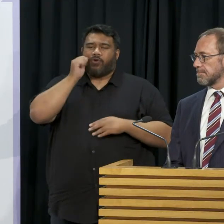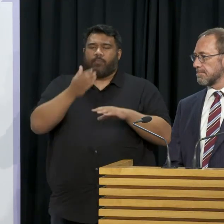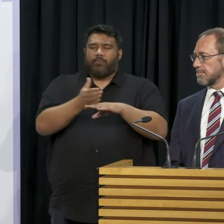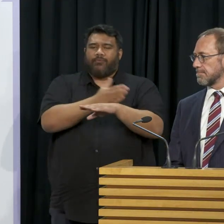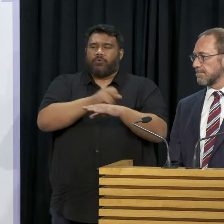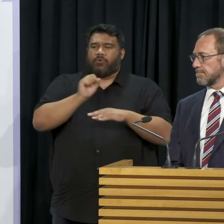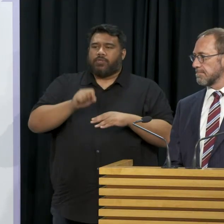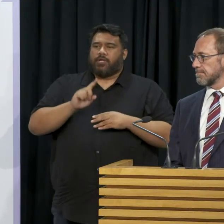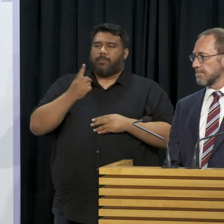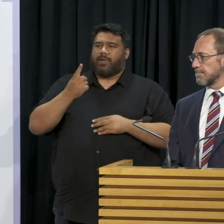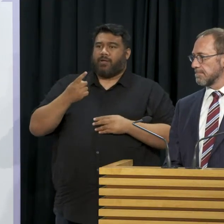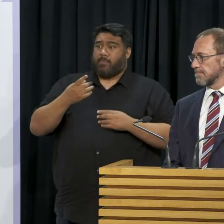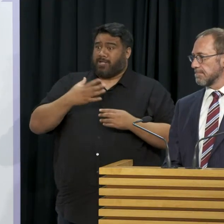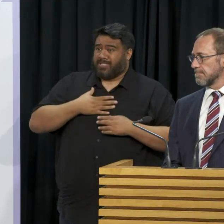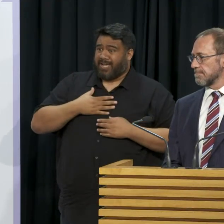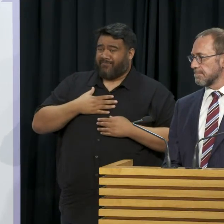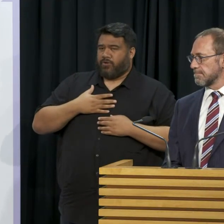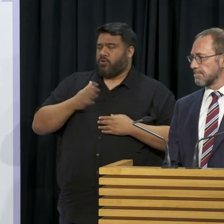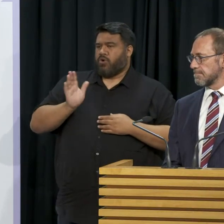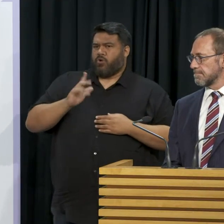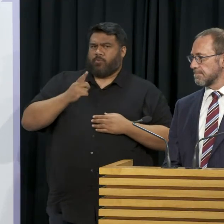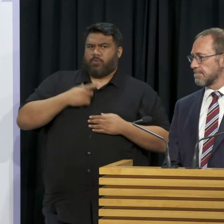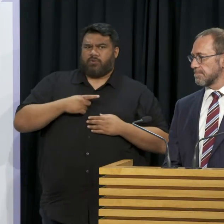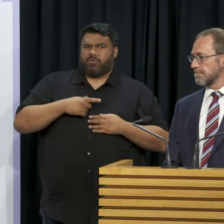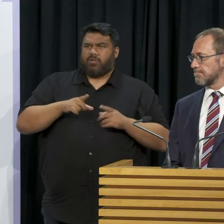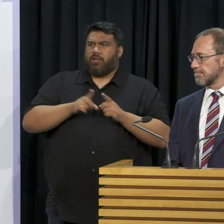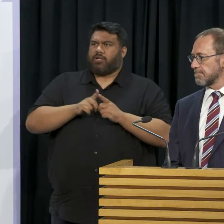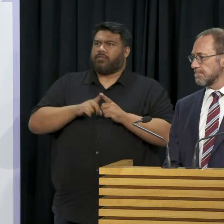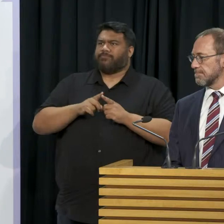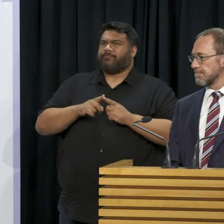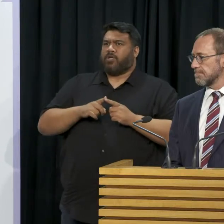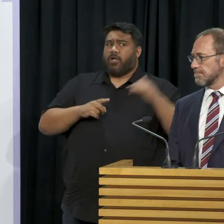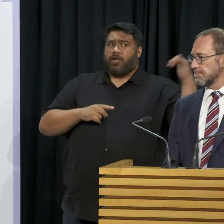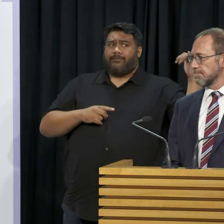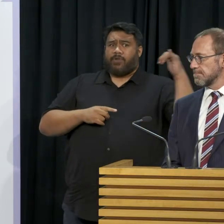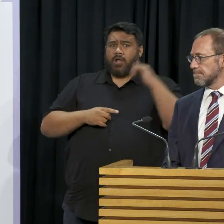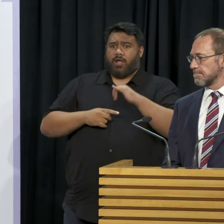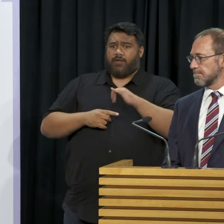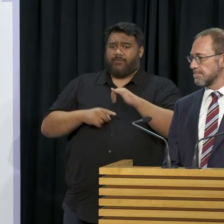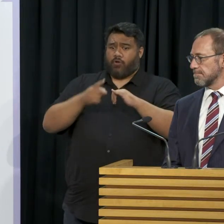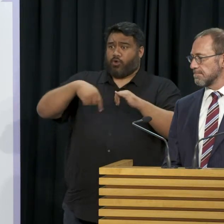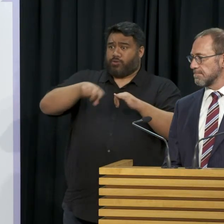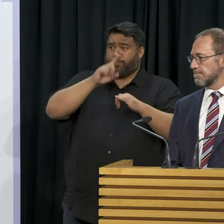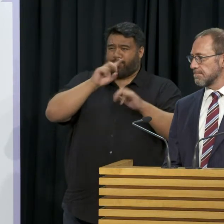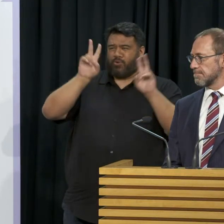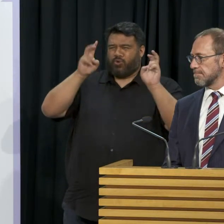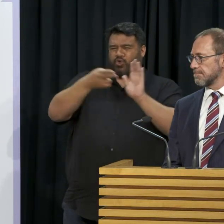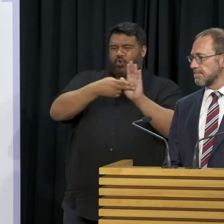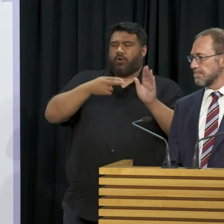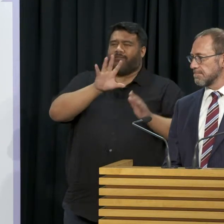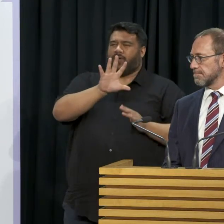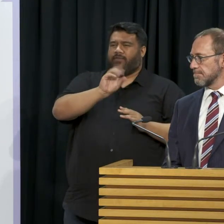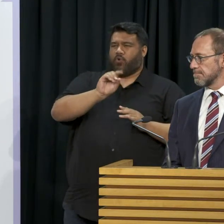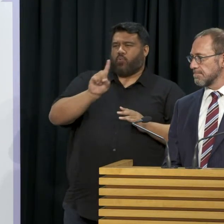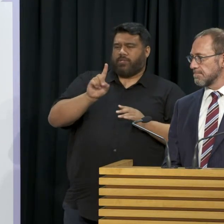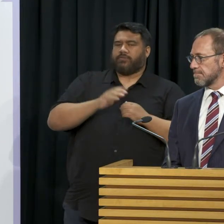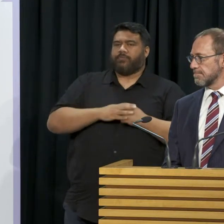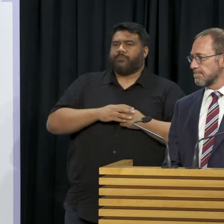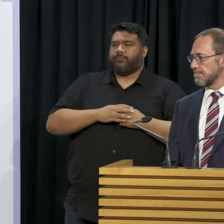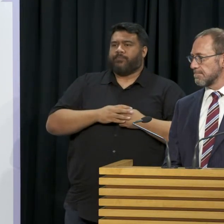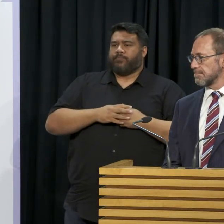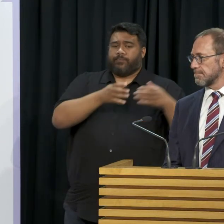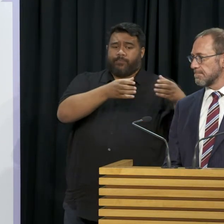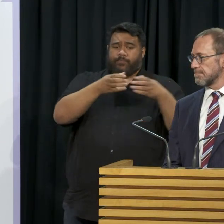I don't get a breakdown every time there is a flight of 501s. I don't personally get a breakdown of the profile